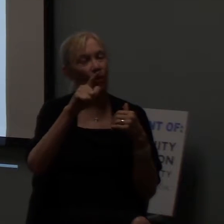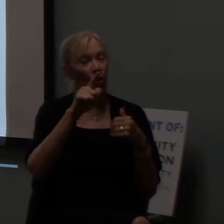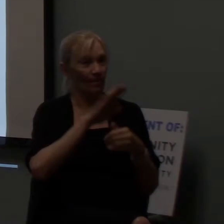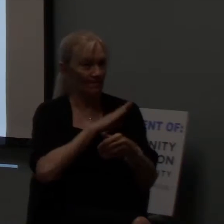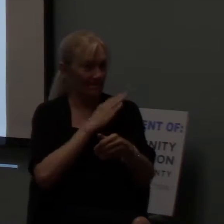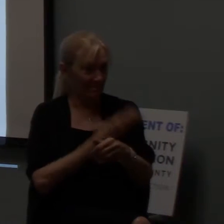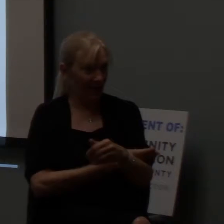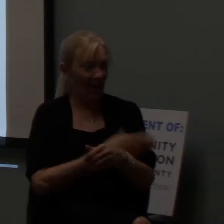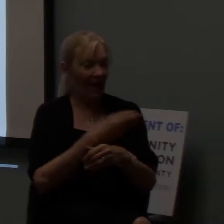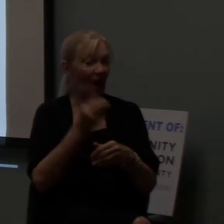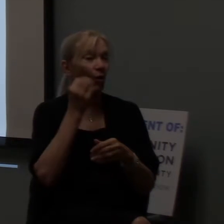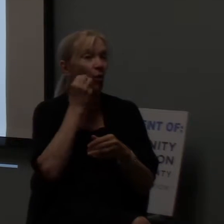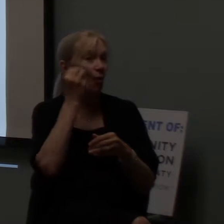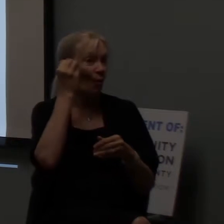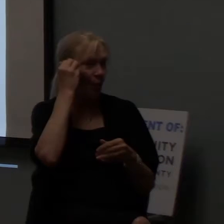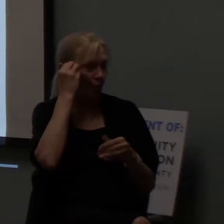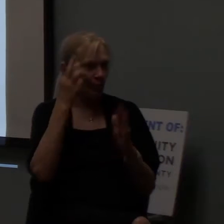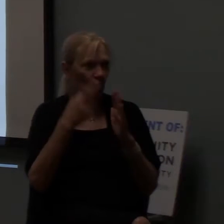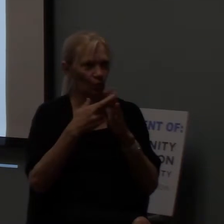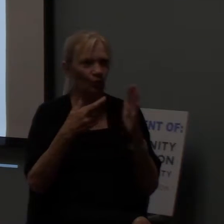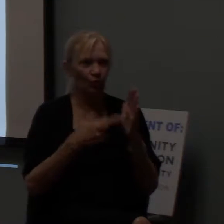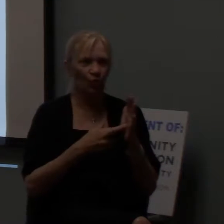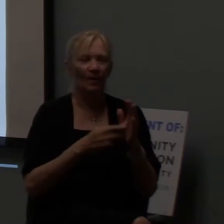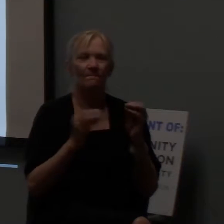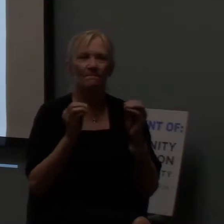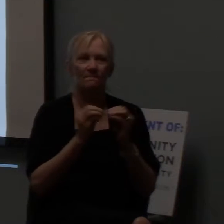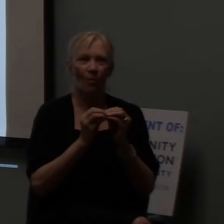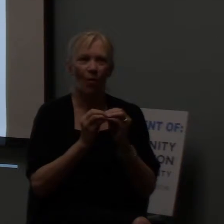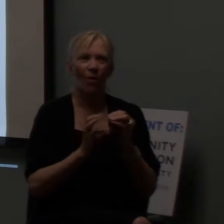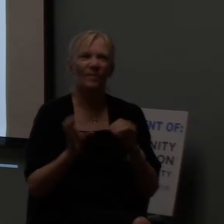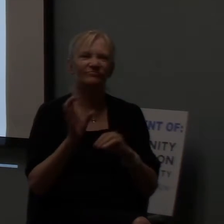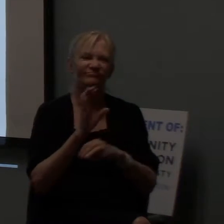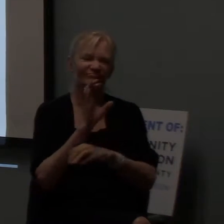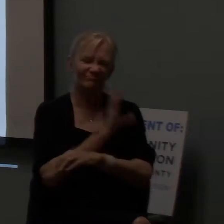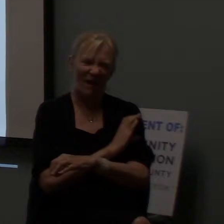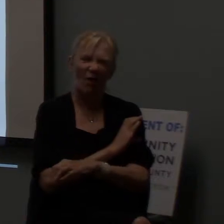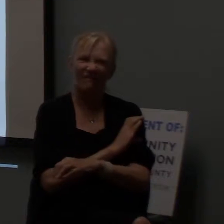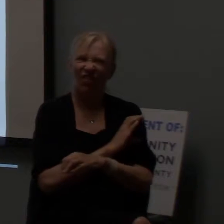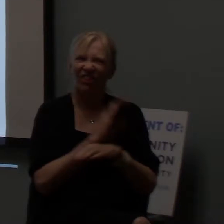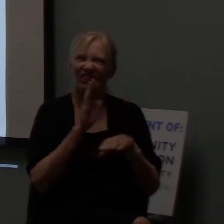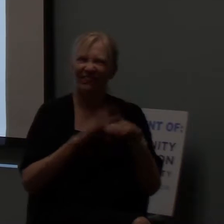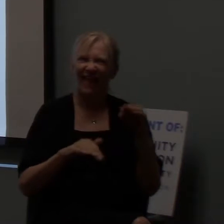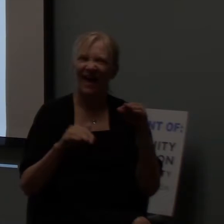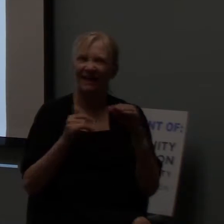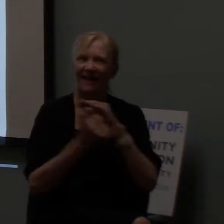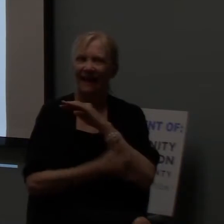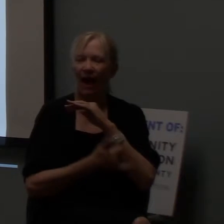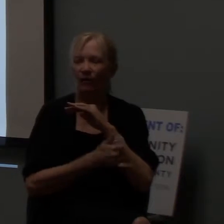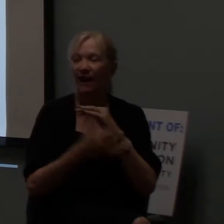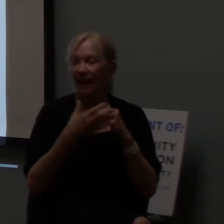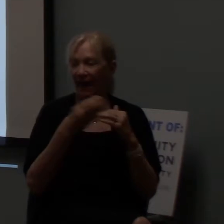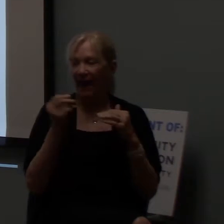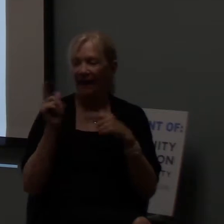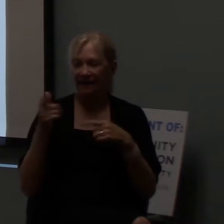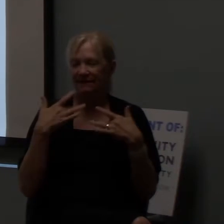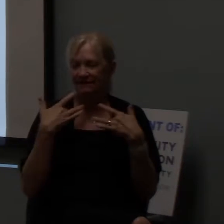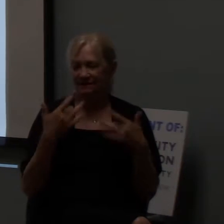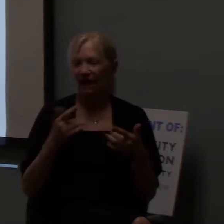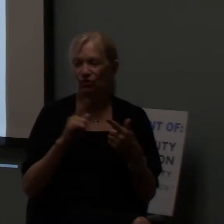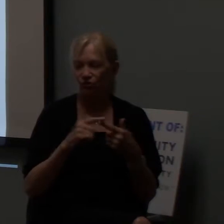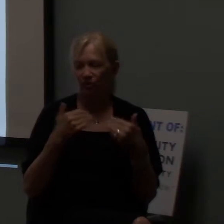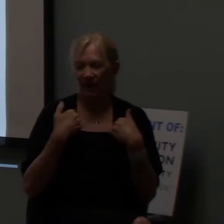municipal home rule is more powerful than county home rule. So, and they tend to have